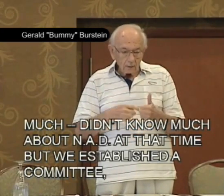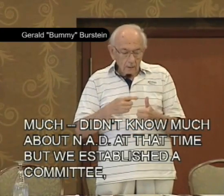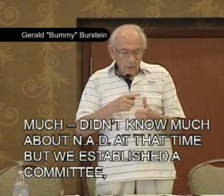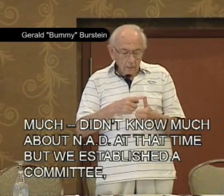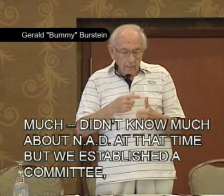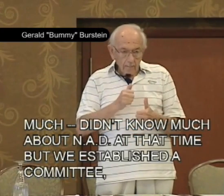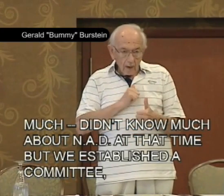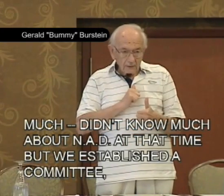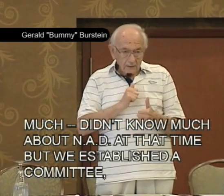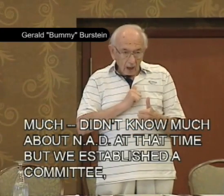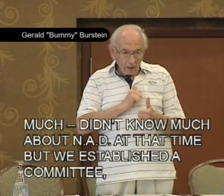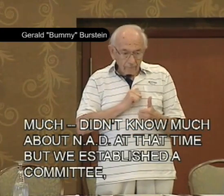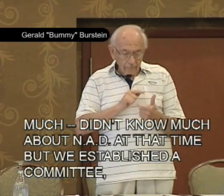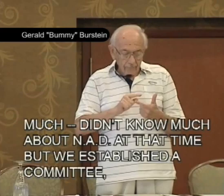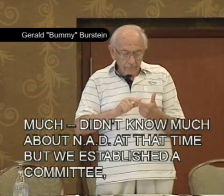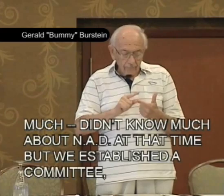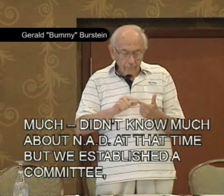there were three of us it was me